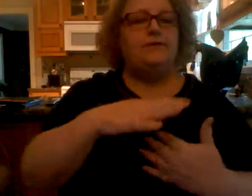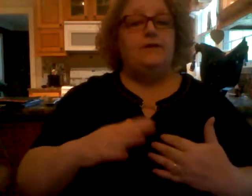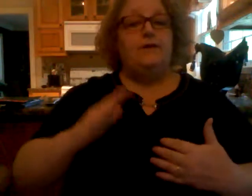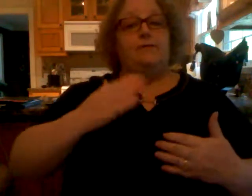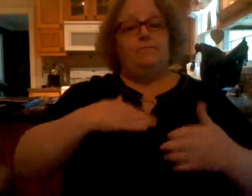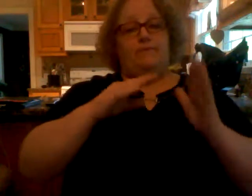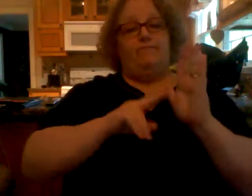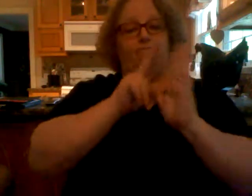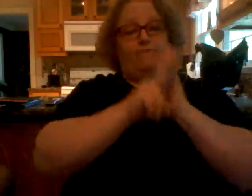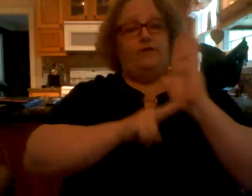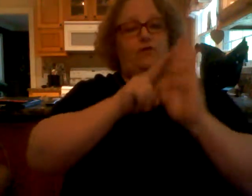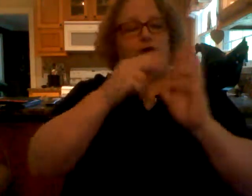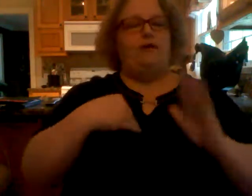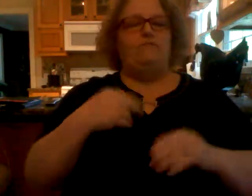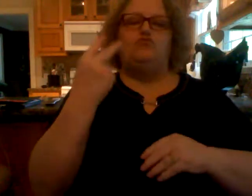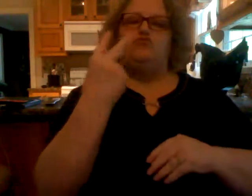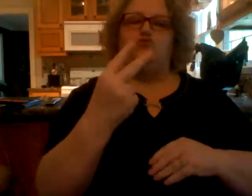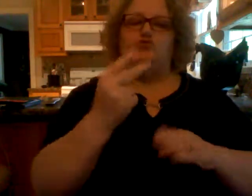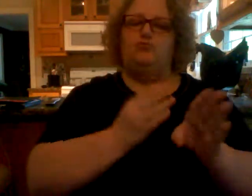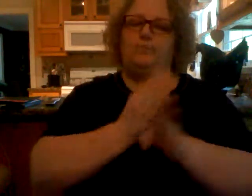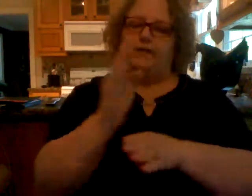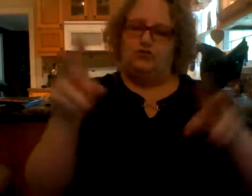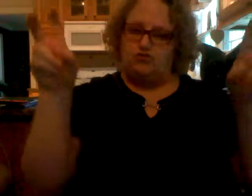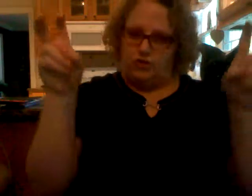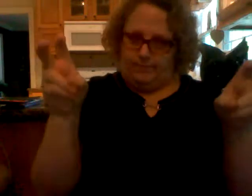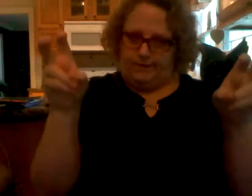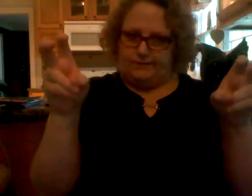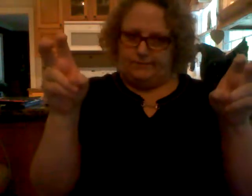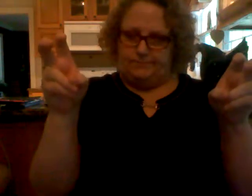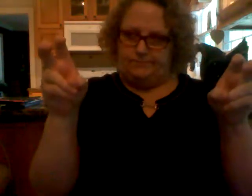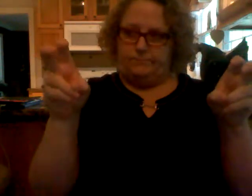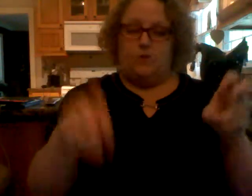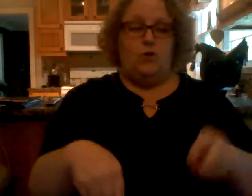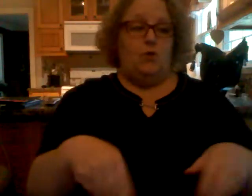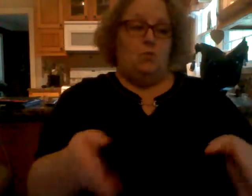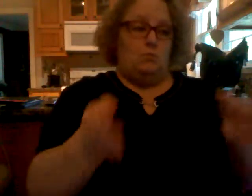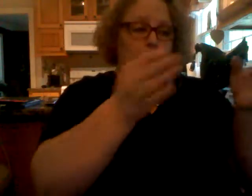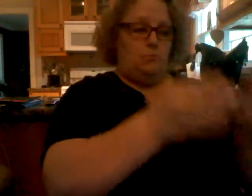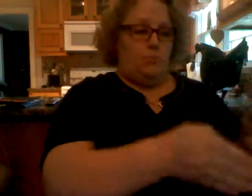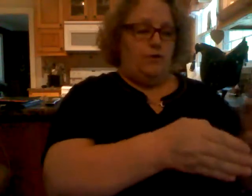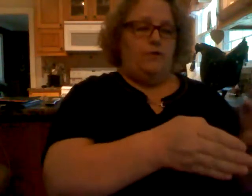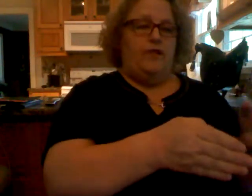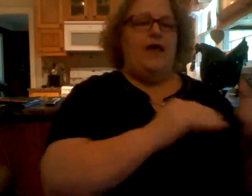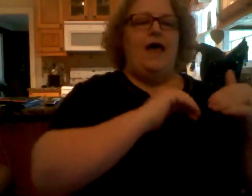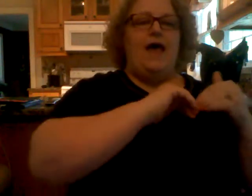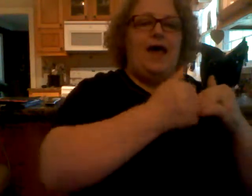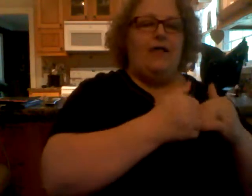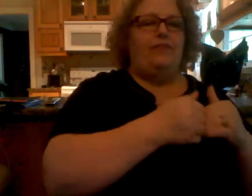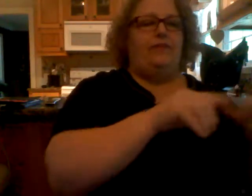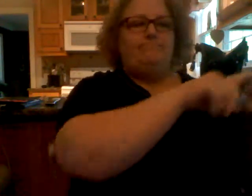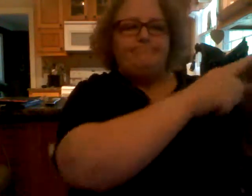major topics. Alright, we're going to talk about kind of the interdependence or the interconnectedness between all of these organisms